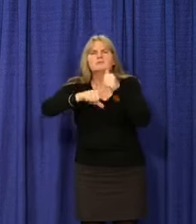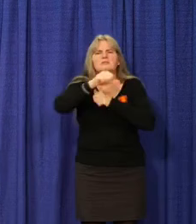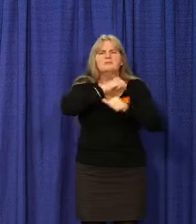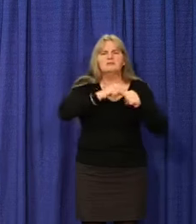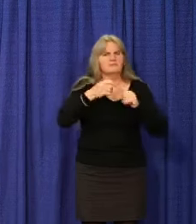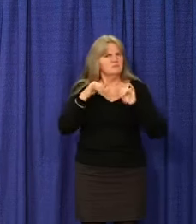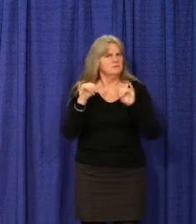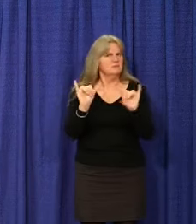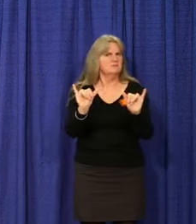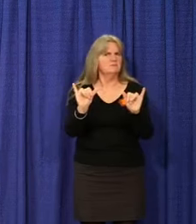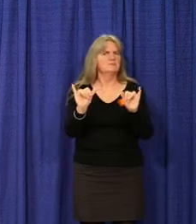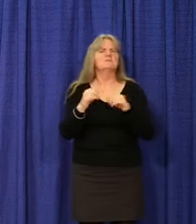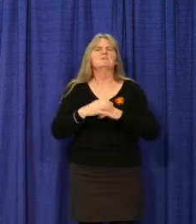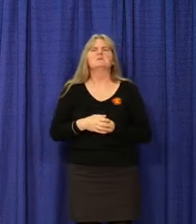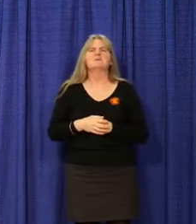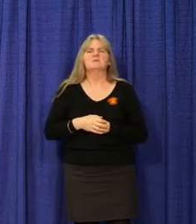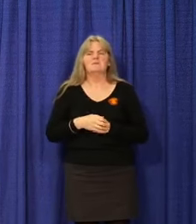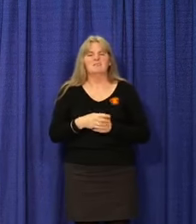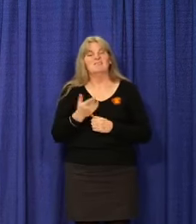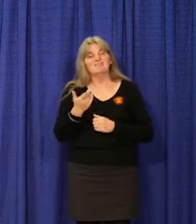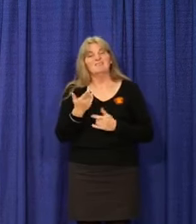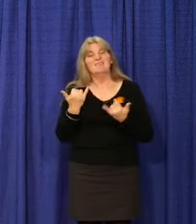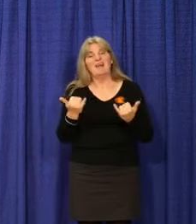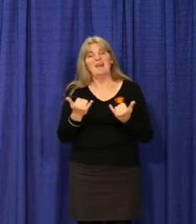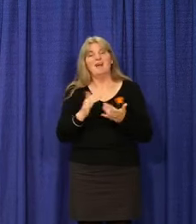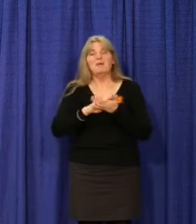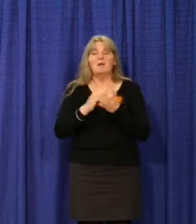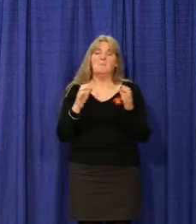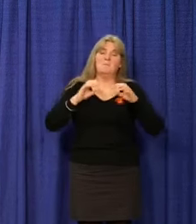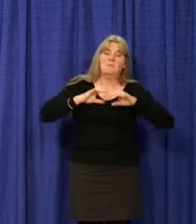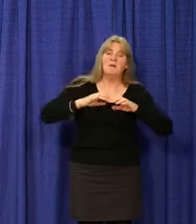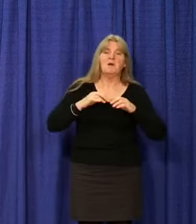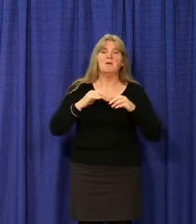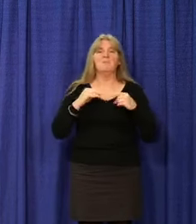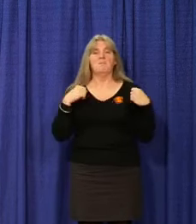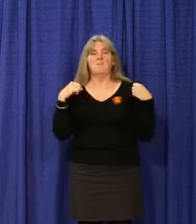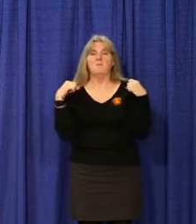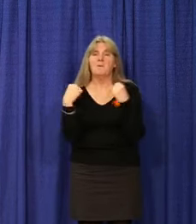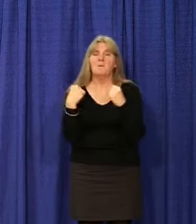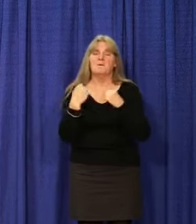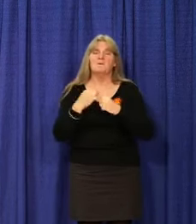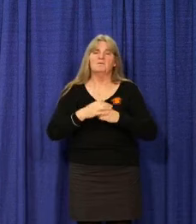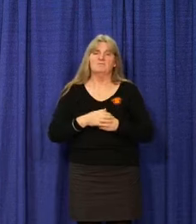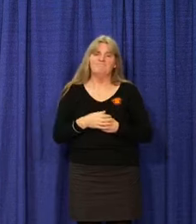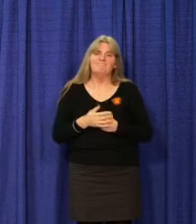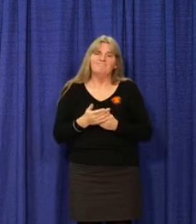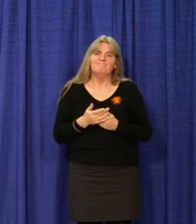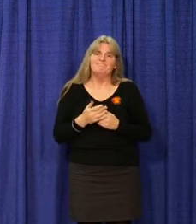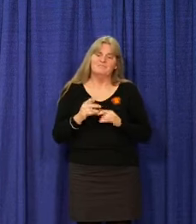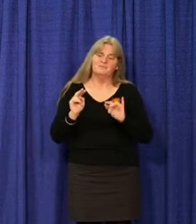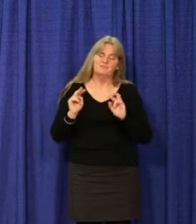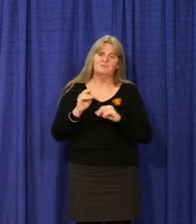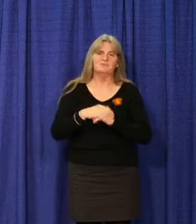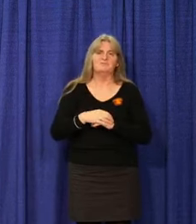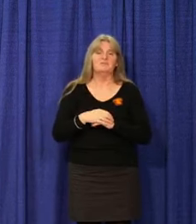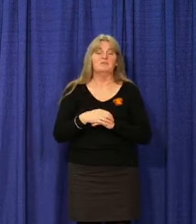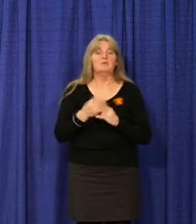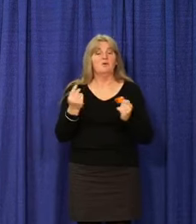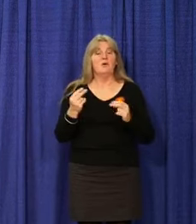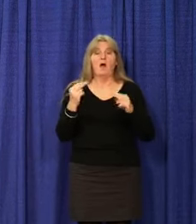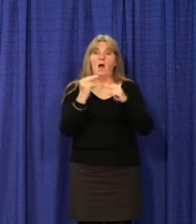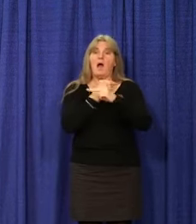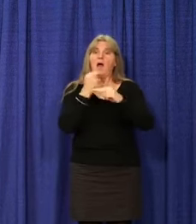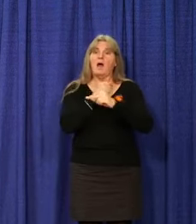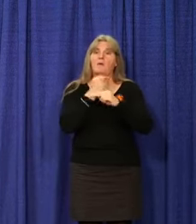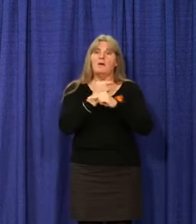as we enter the darker, colder part of the year. Highway traffic has slowed down as we've moved into fall,